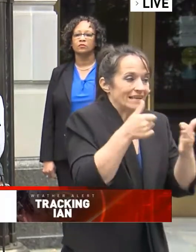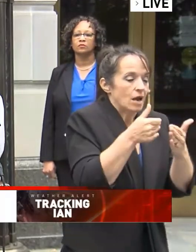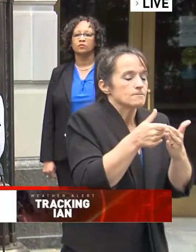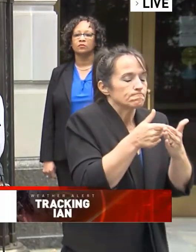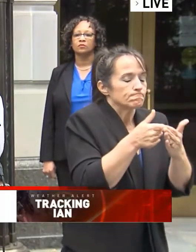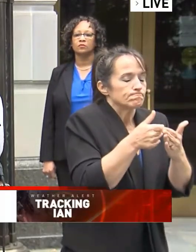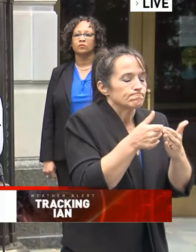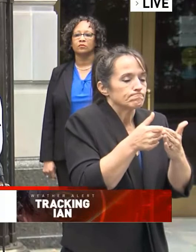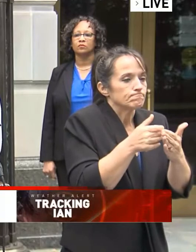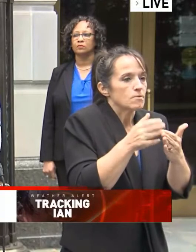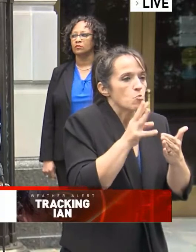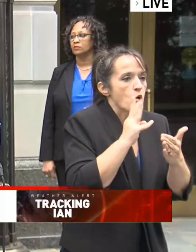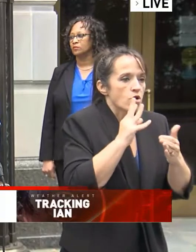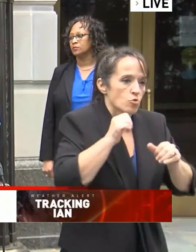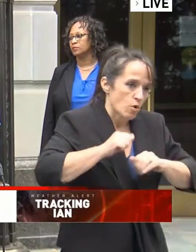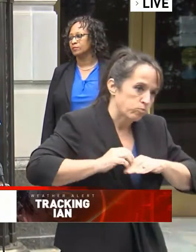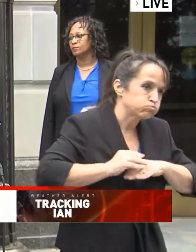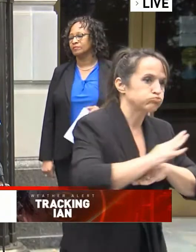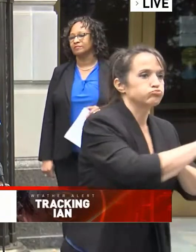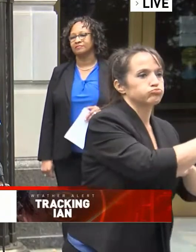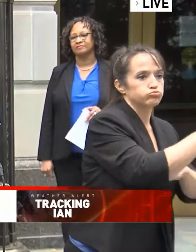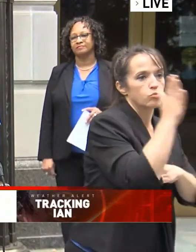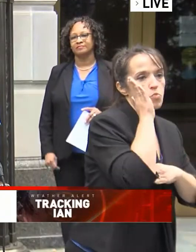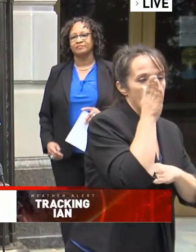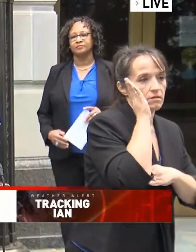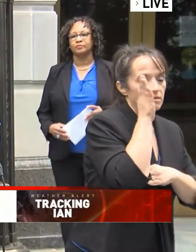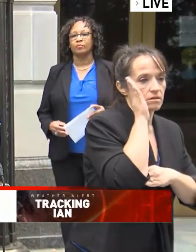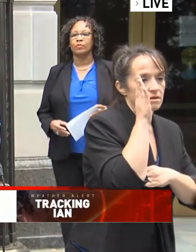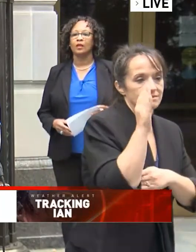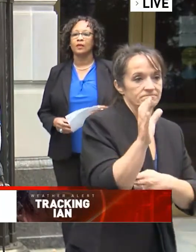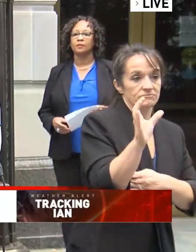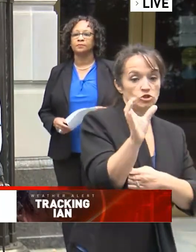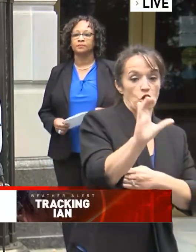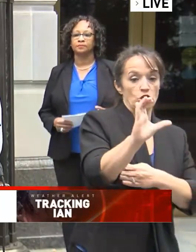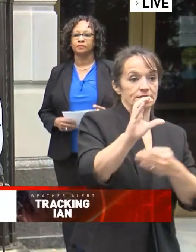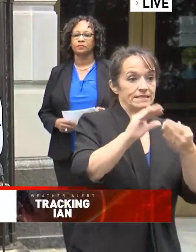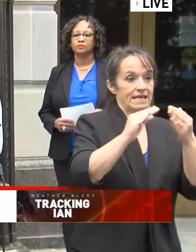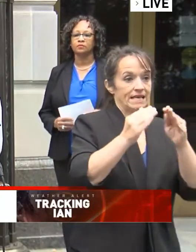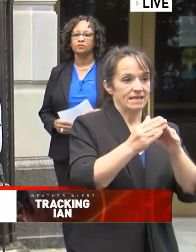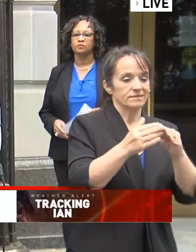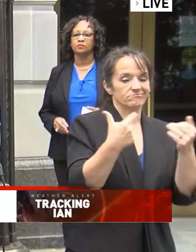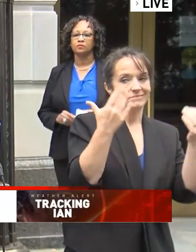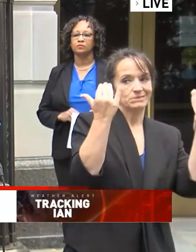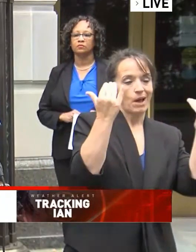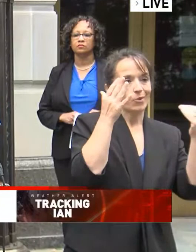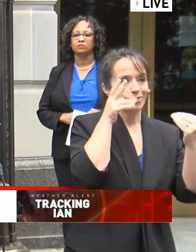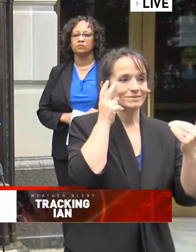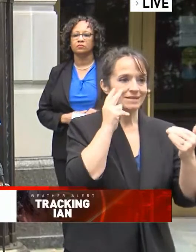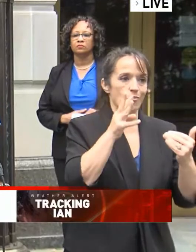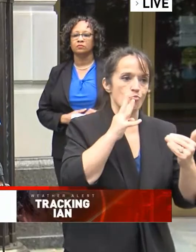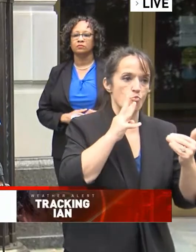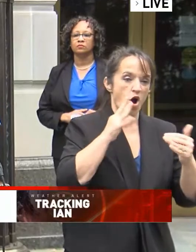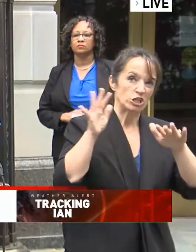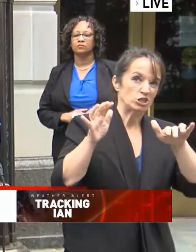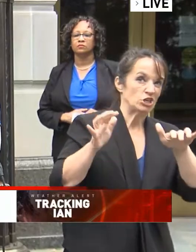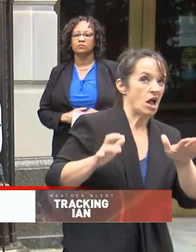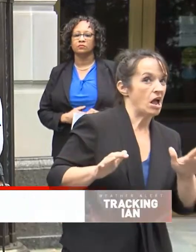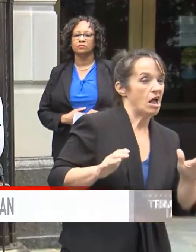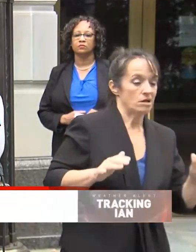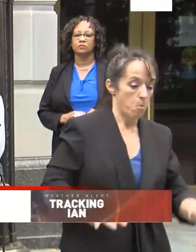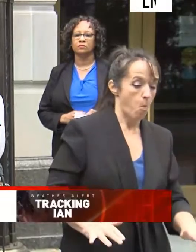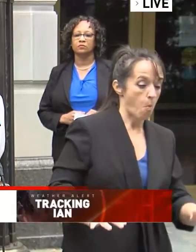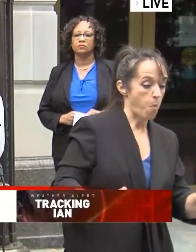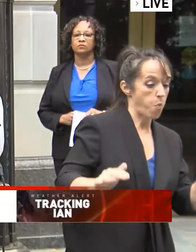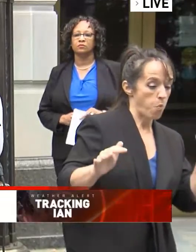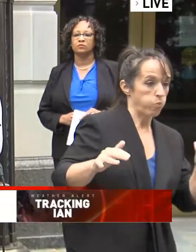tomorrow. So the City of Charleston is expecting to see a lot of water tomorrow, and that's again why we're